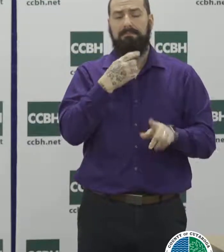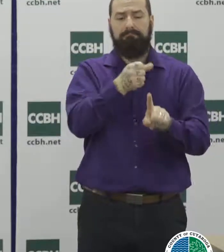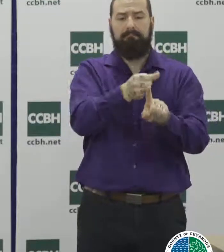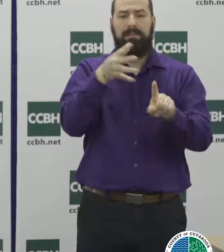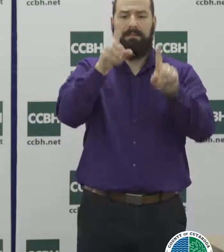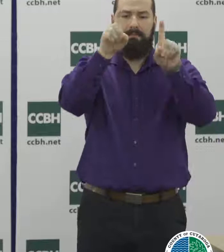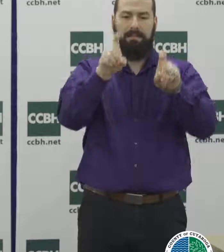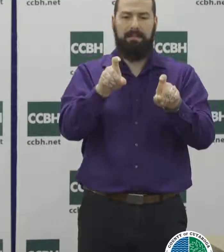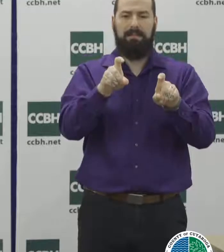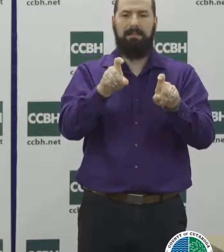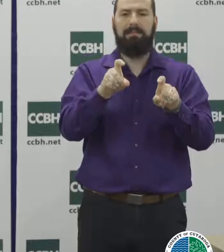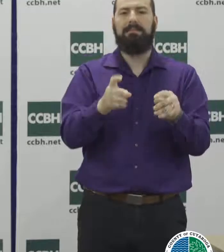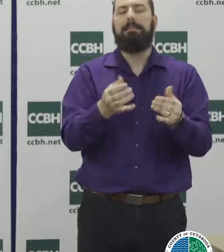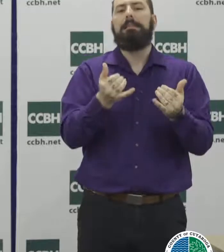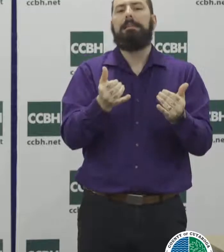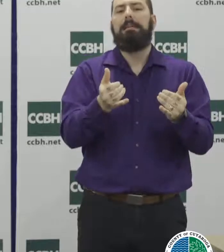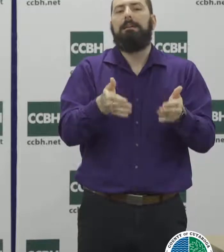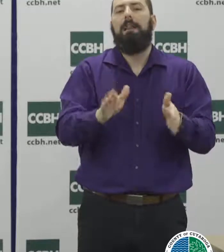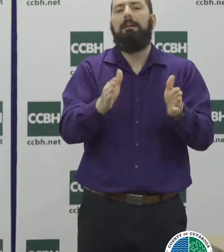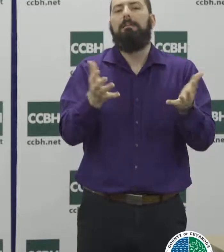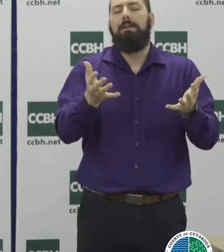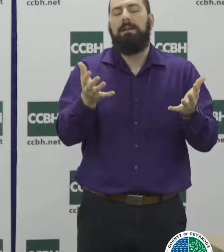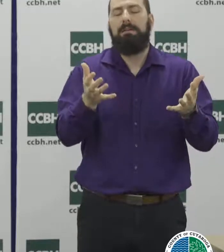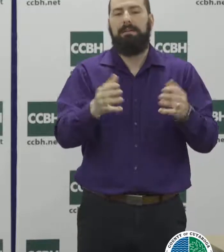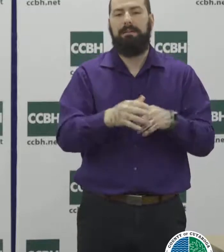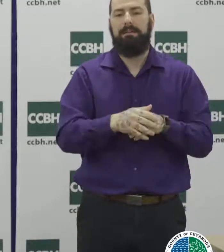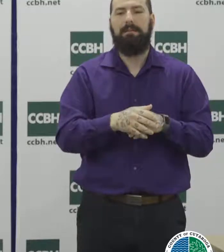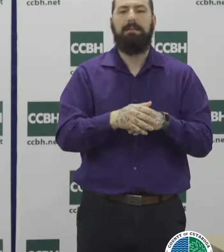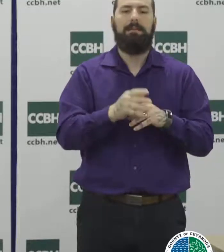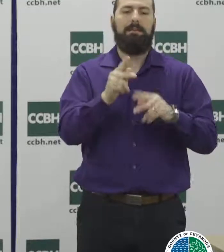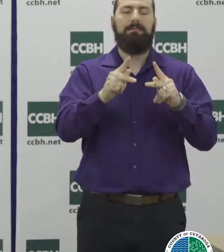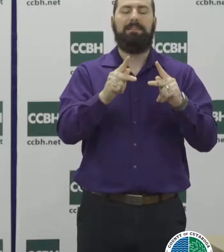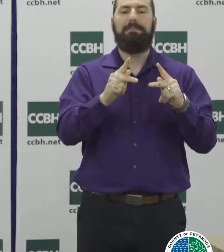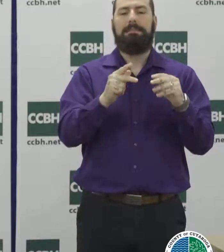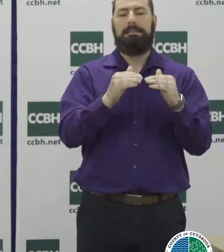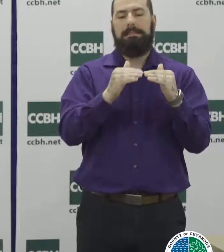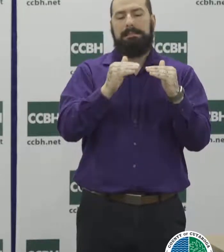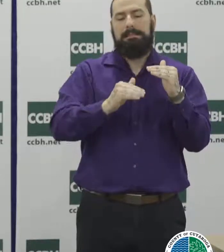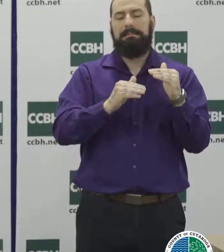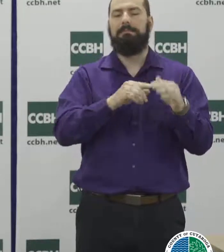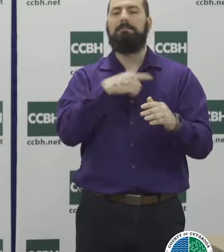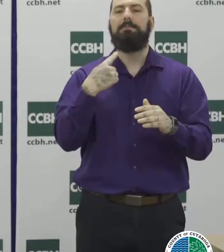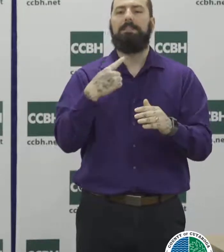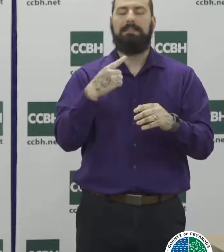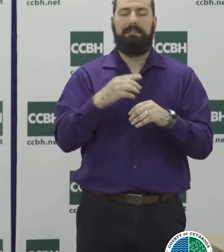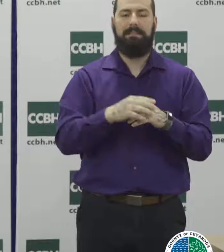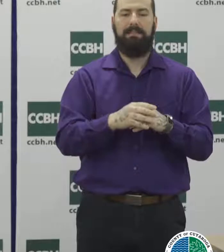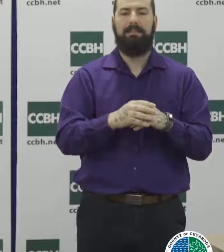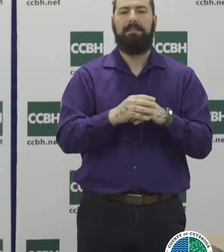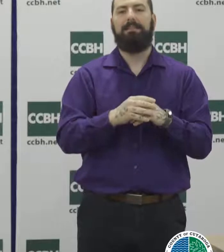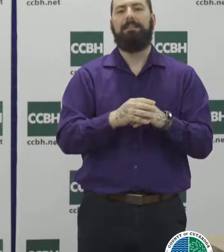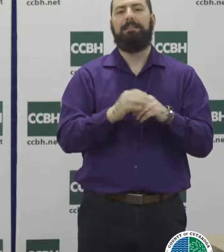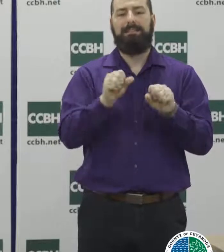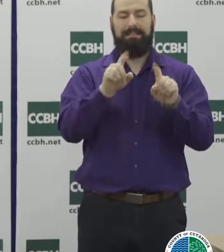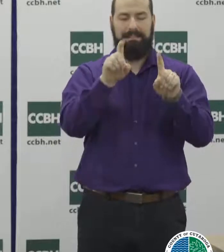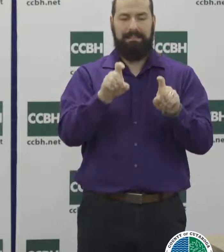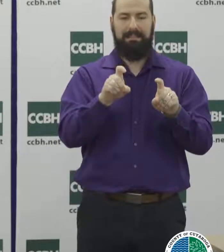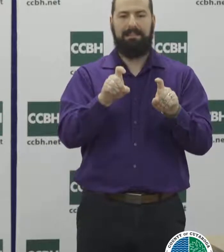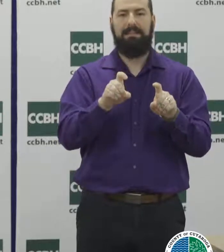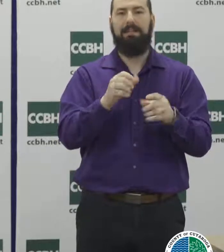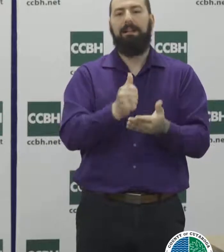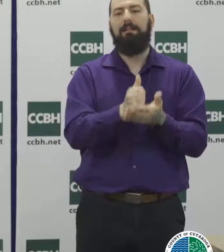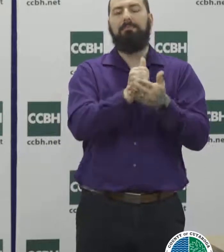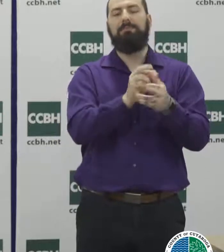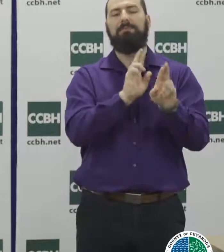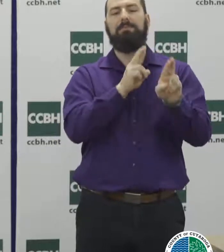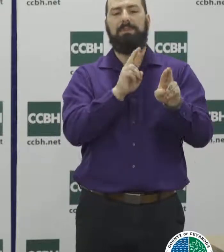individuals in lower risk tiers to be tested and help to further contain and respond to COVID-19 in Ohio.